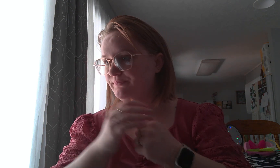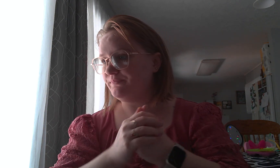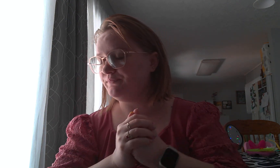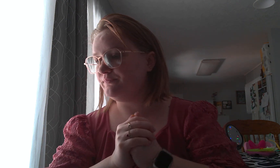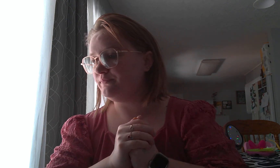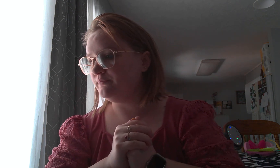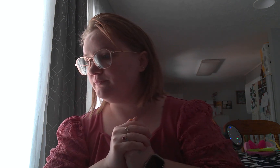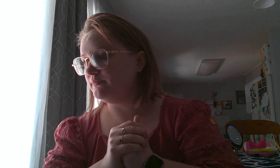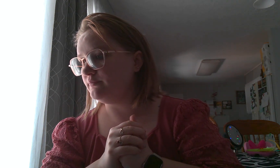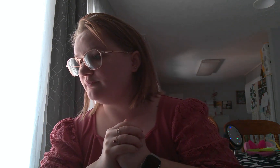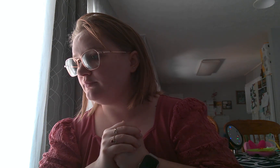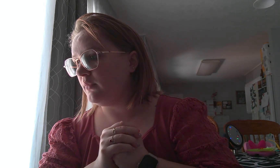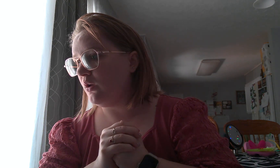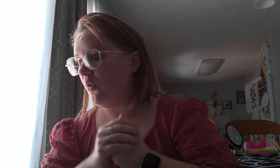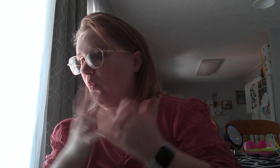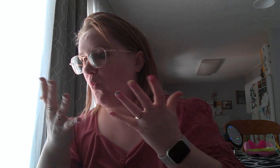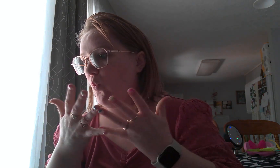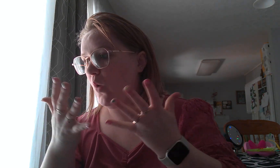Number 5,